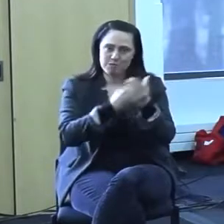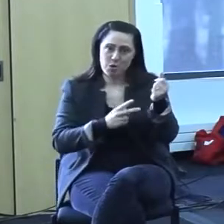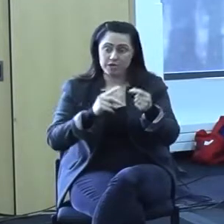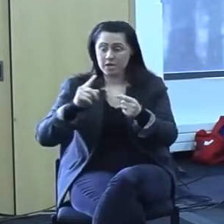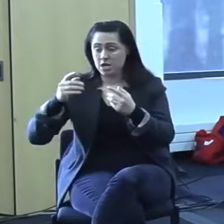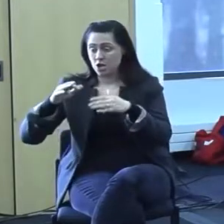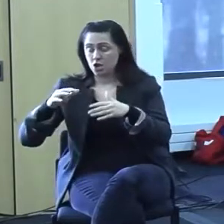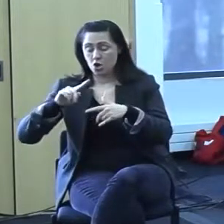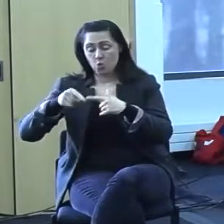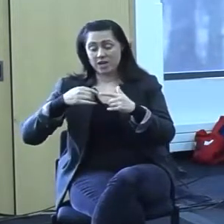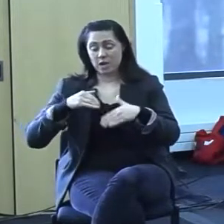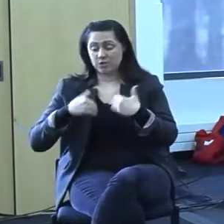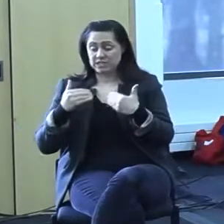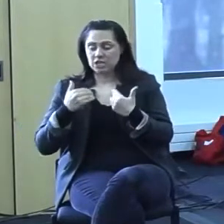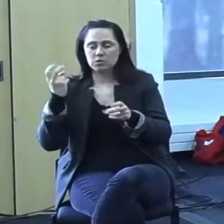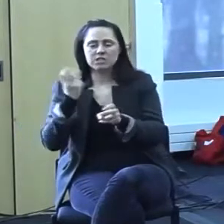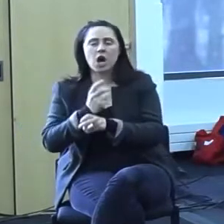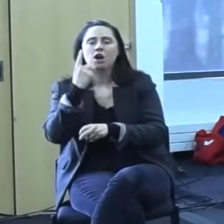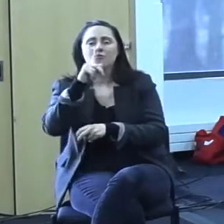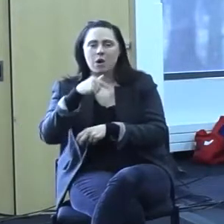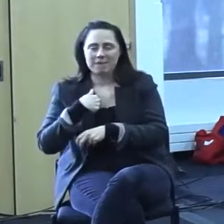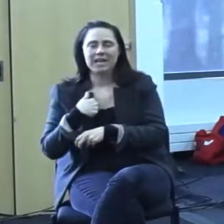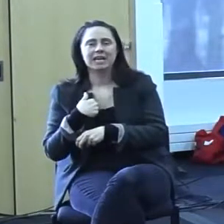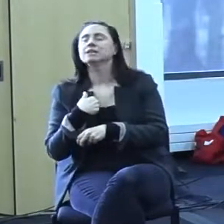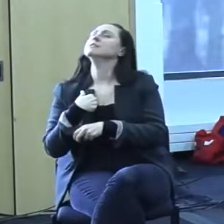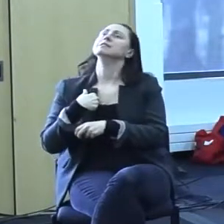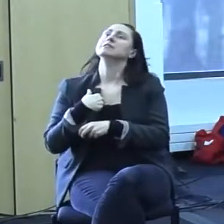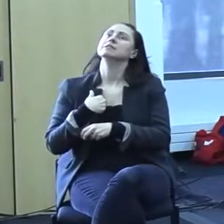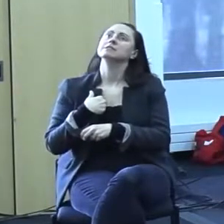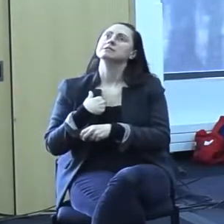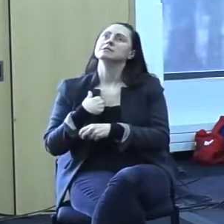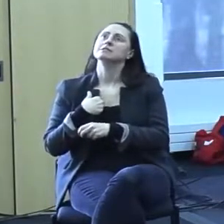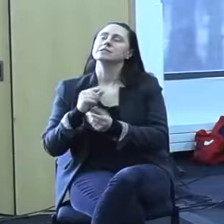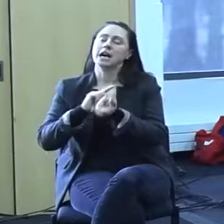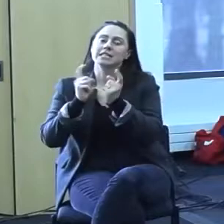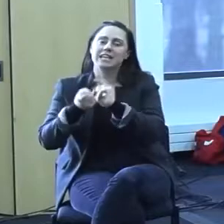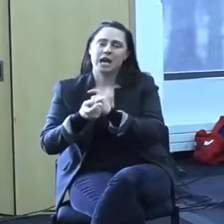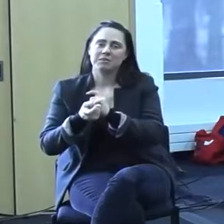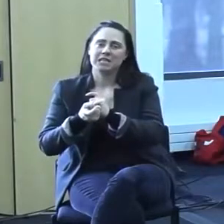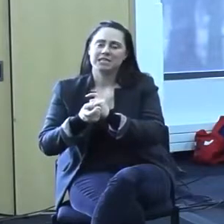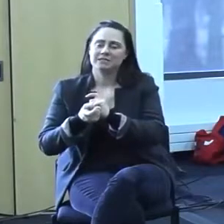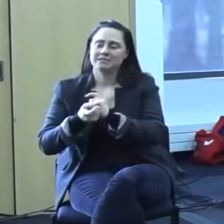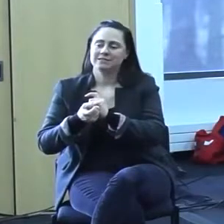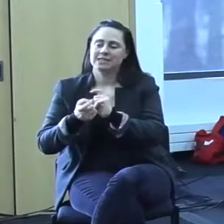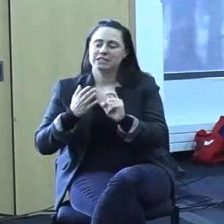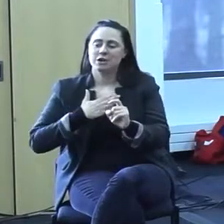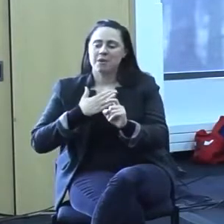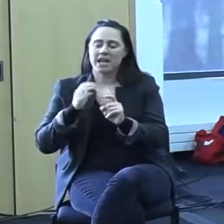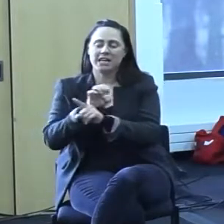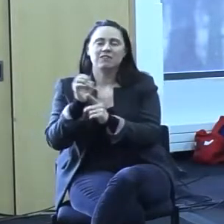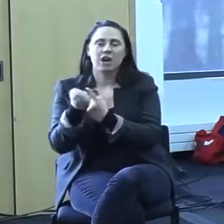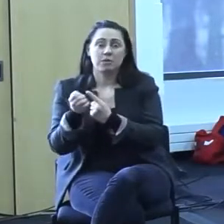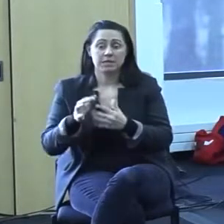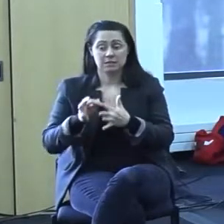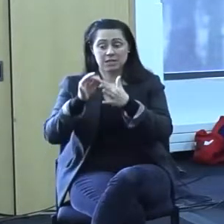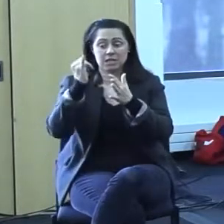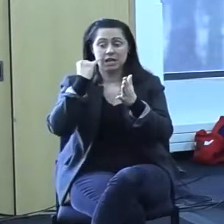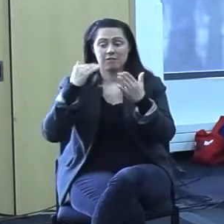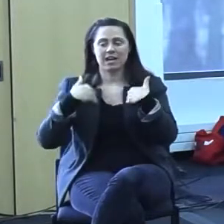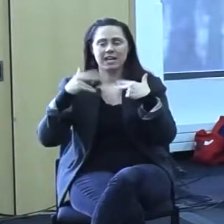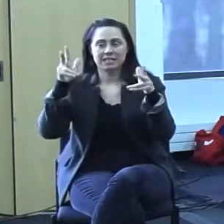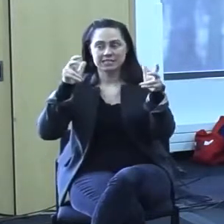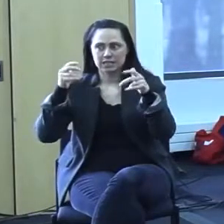was younger, it was hard for me adapting to my environment, especially, if I had